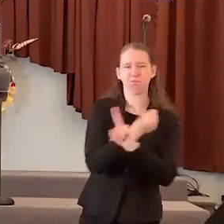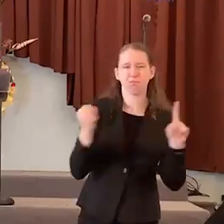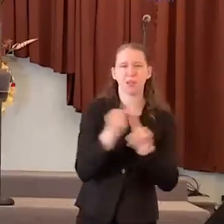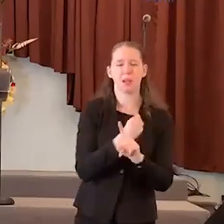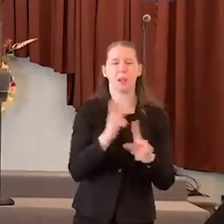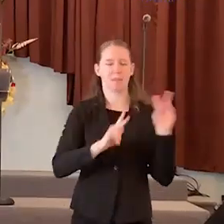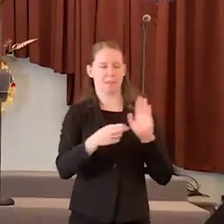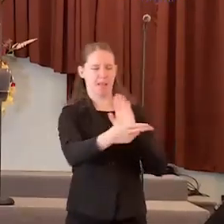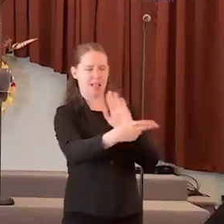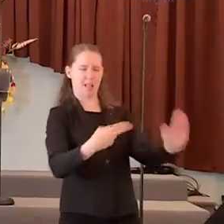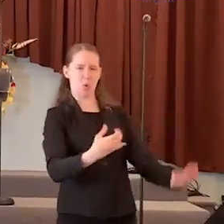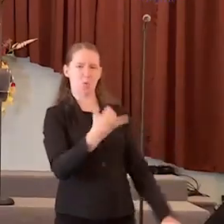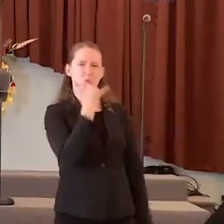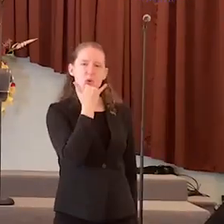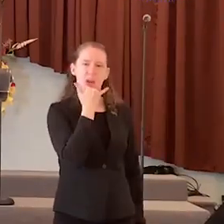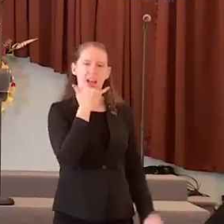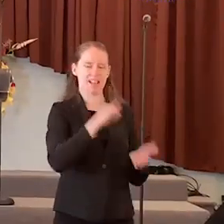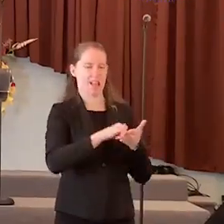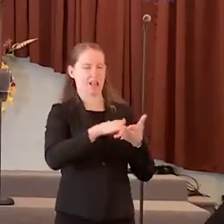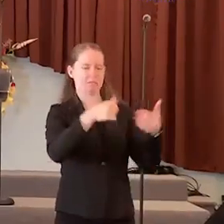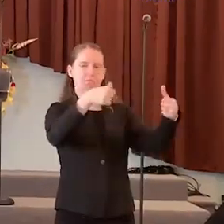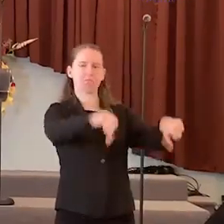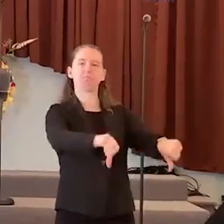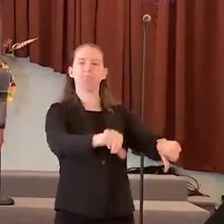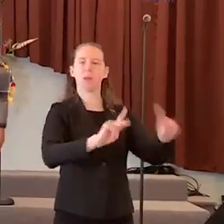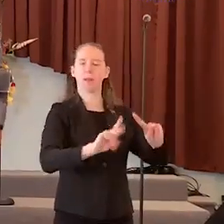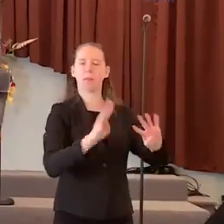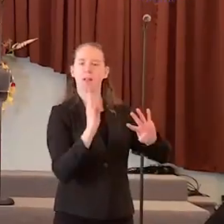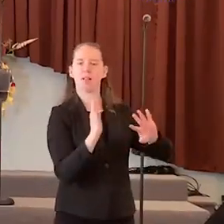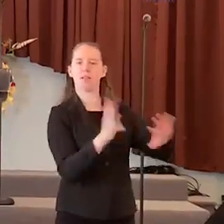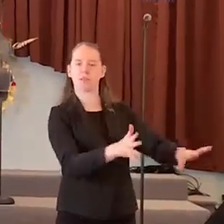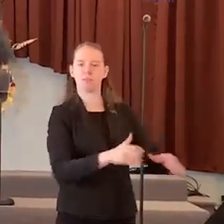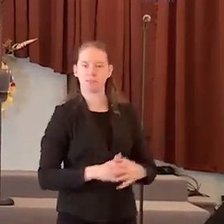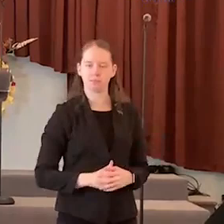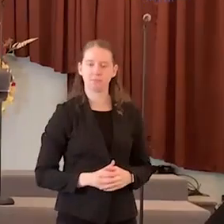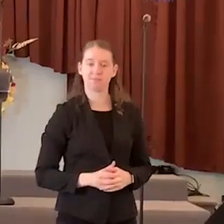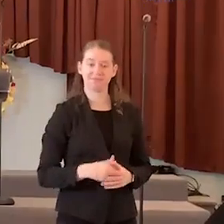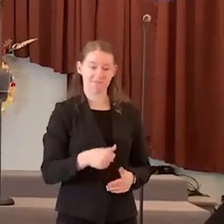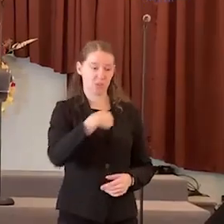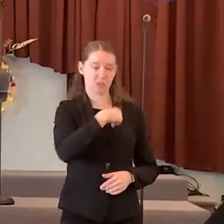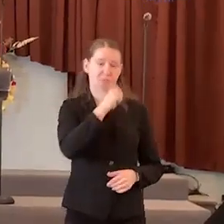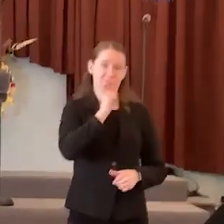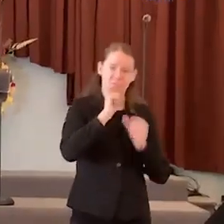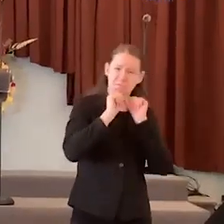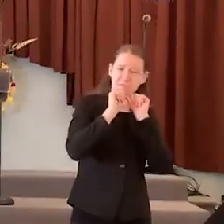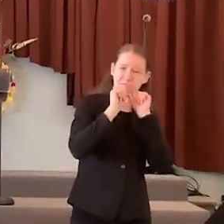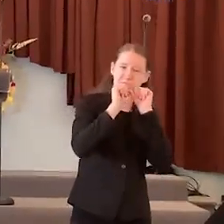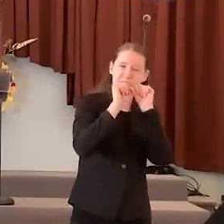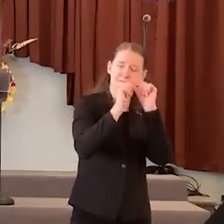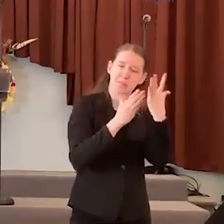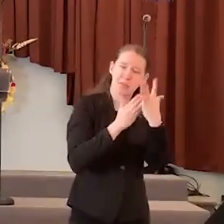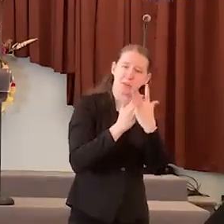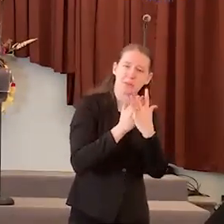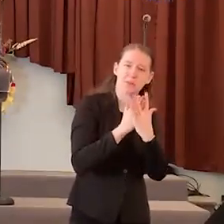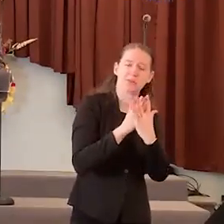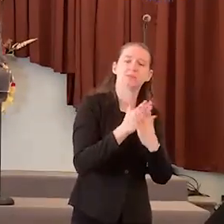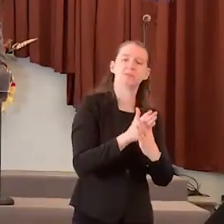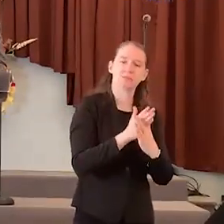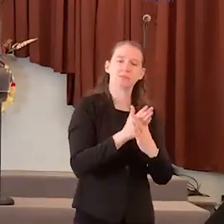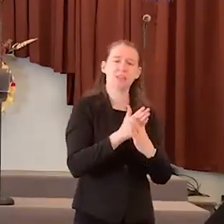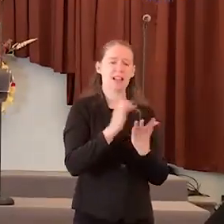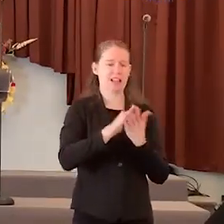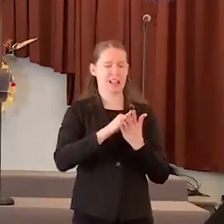stereotypes, and rejection. Oh Lord, he survived being hurt